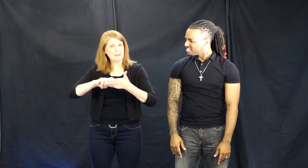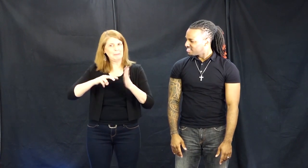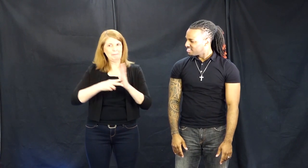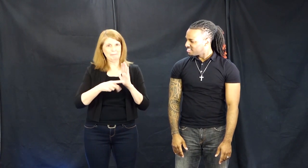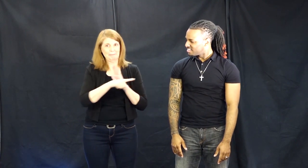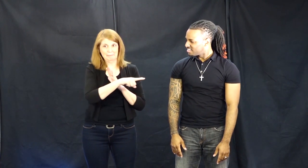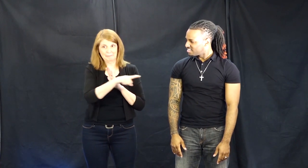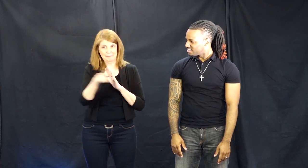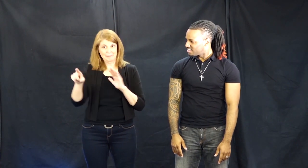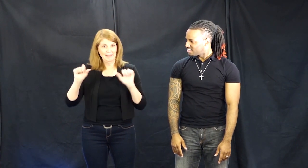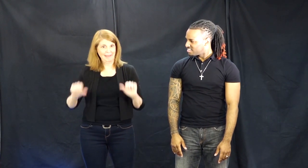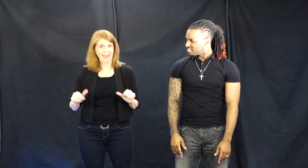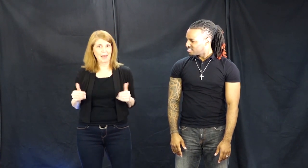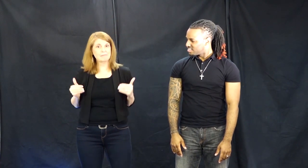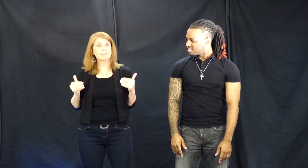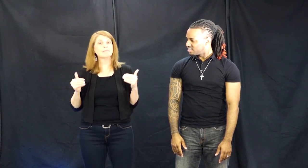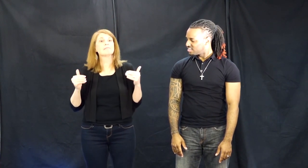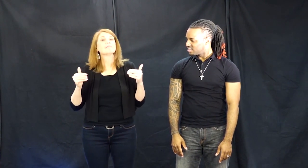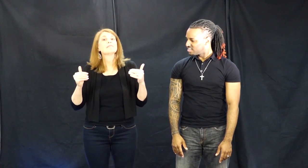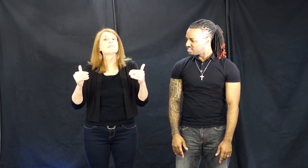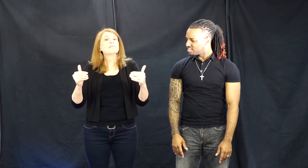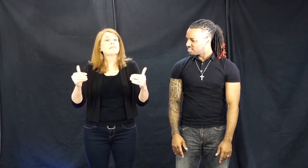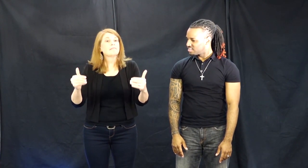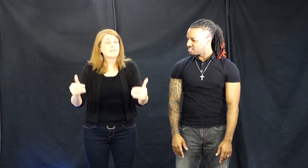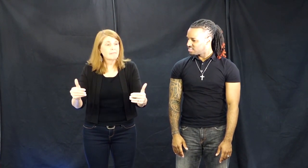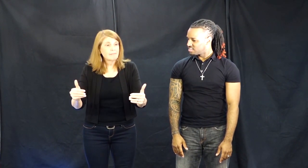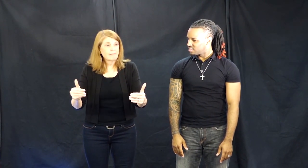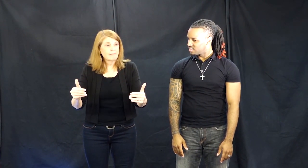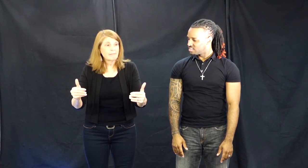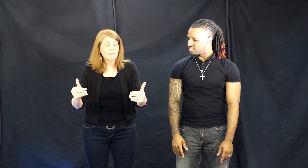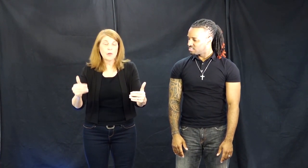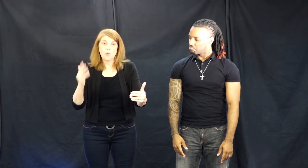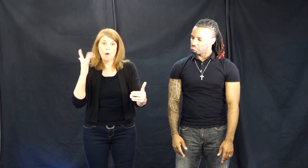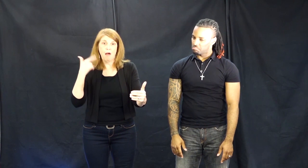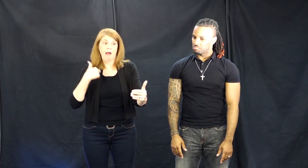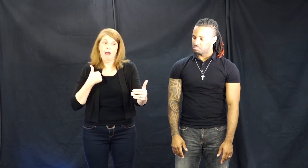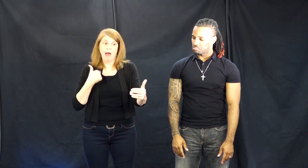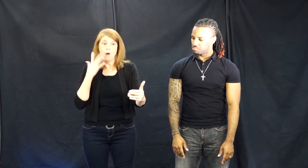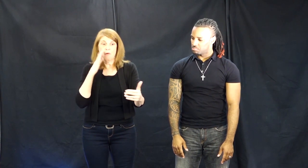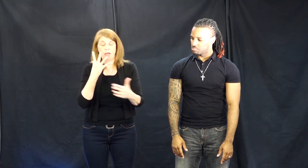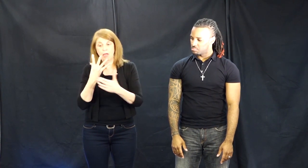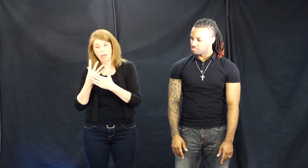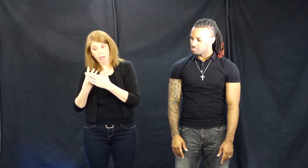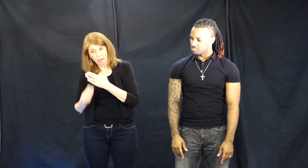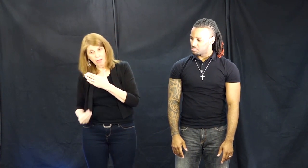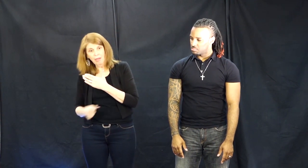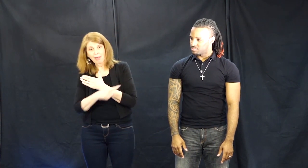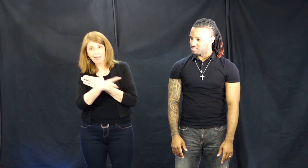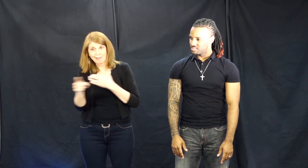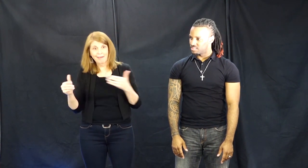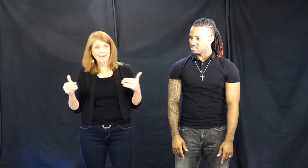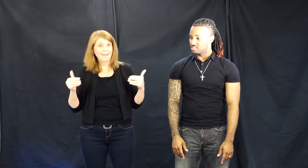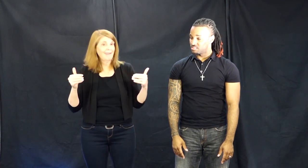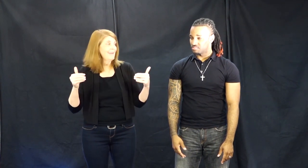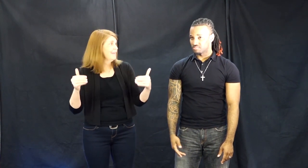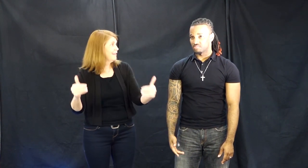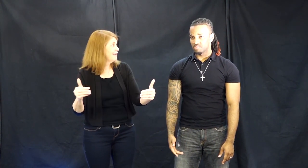the nation learns to move on. It outlives me when I'm gone. Like the